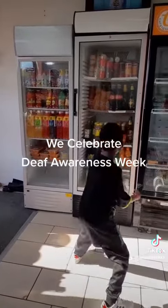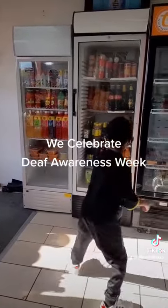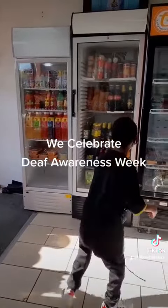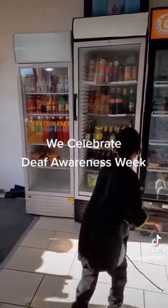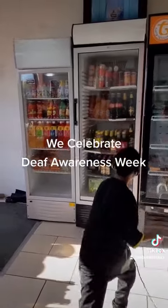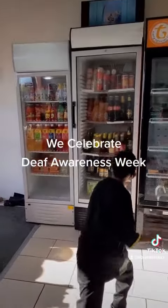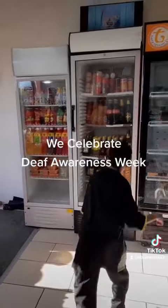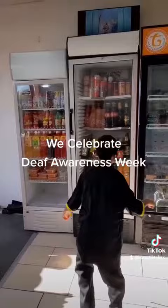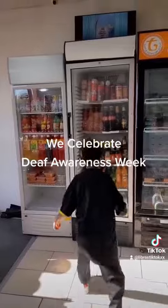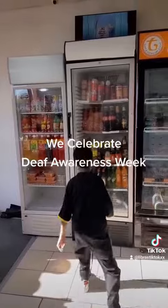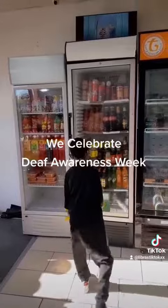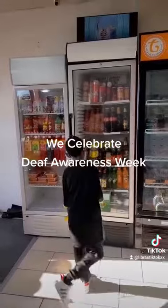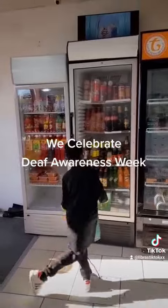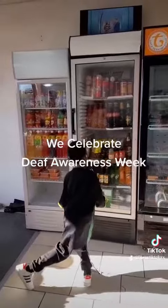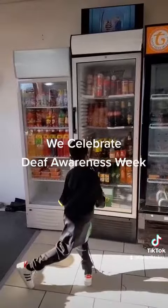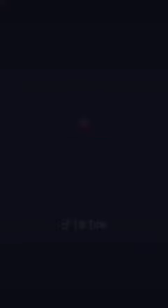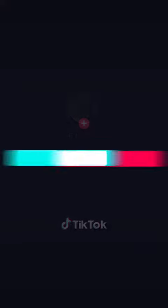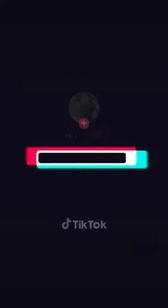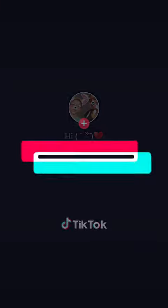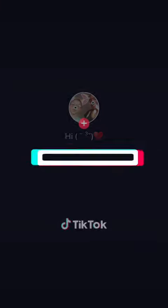Three is two pounds Hello.